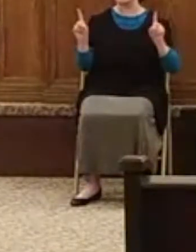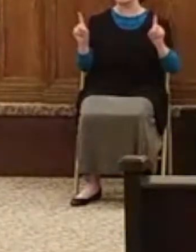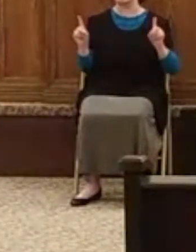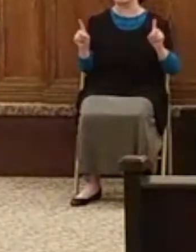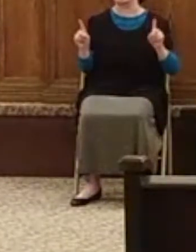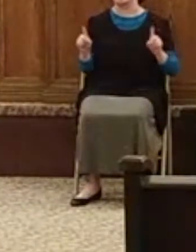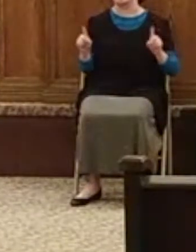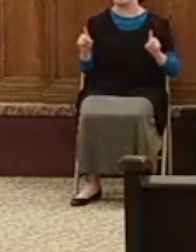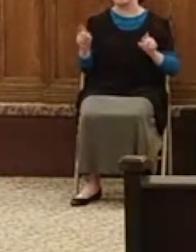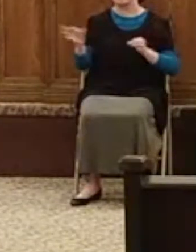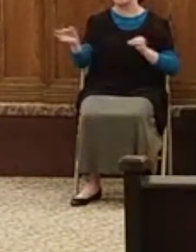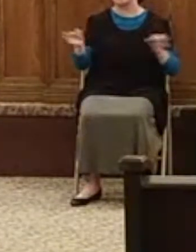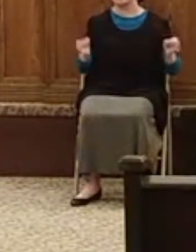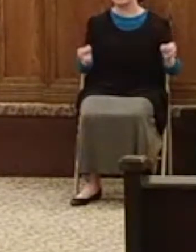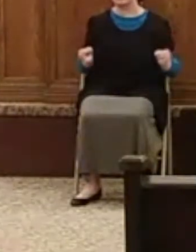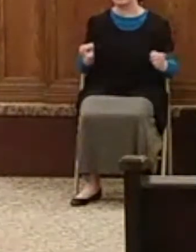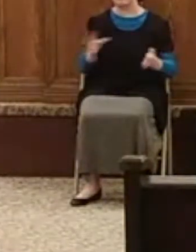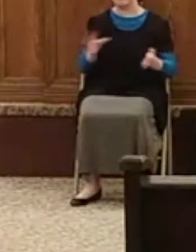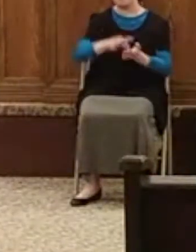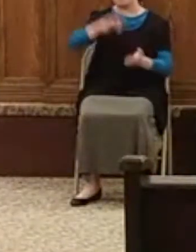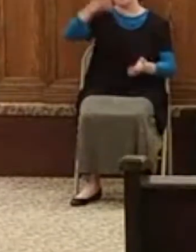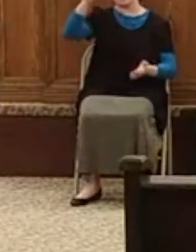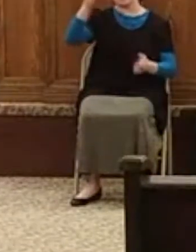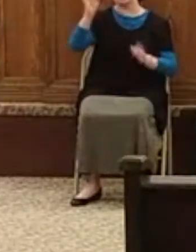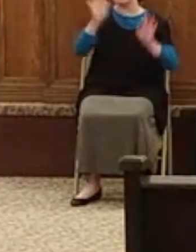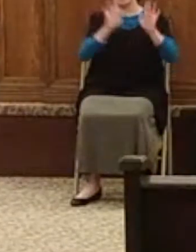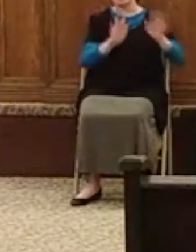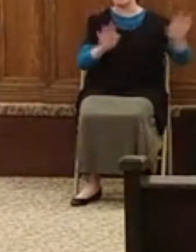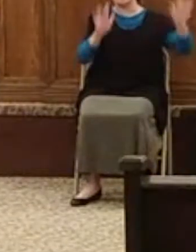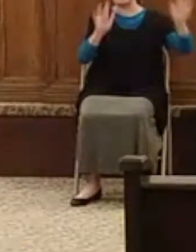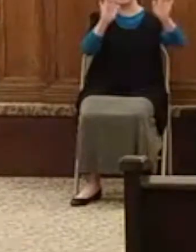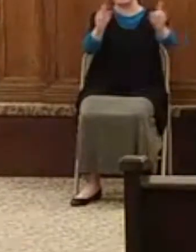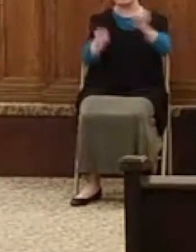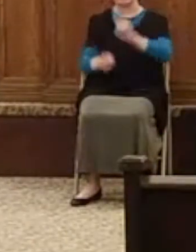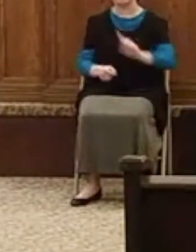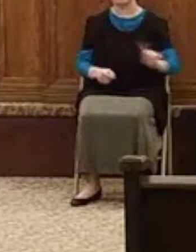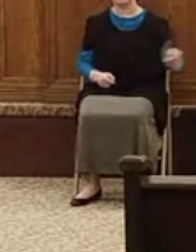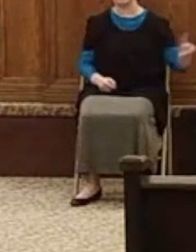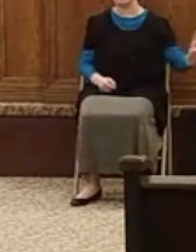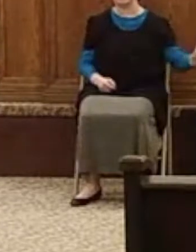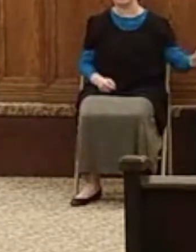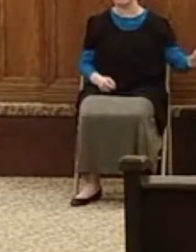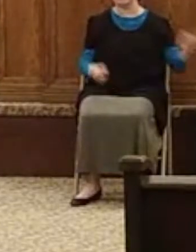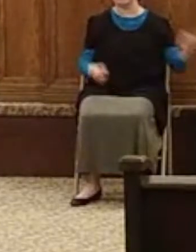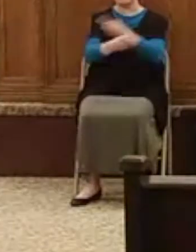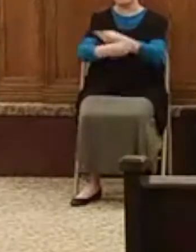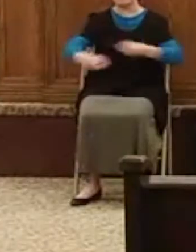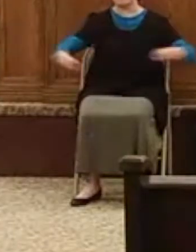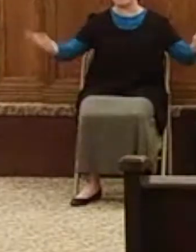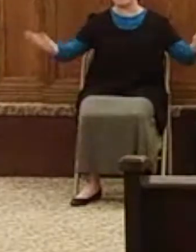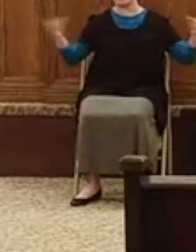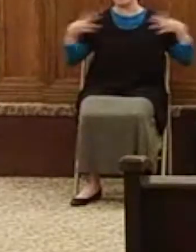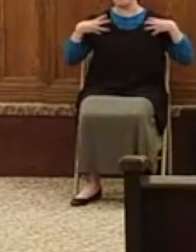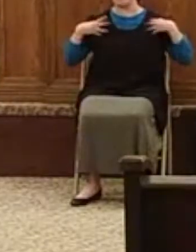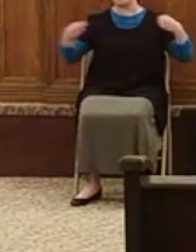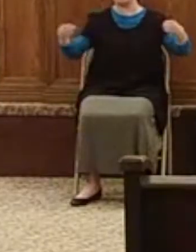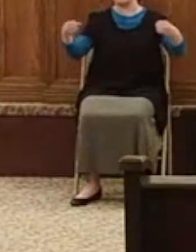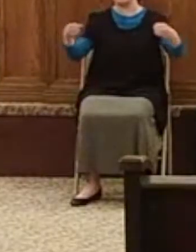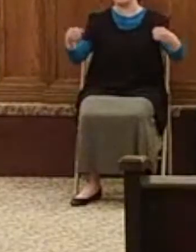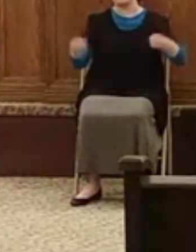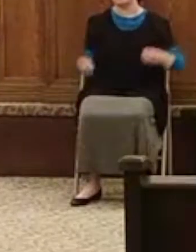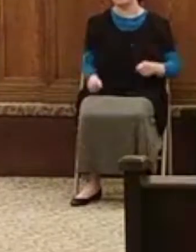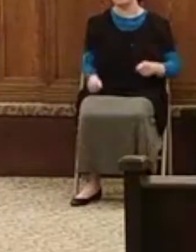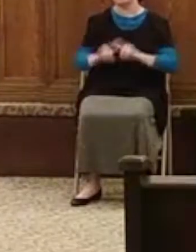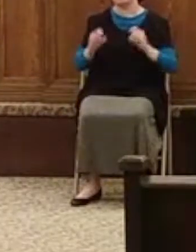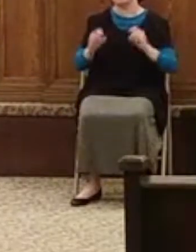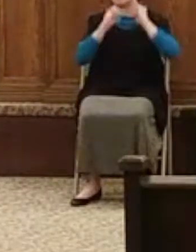instead of judgment, we found mercy. Instead of turning away from us, He has delivered and healed us.